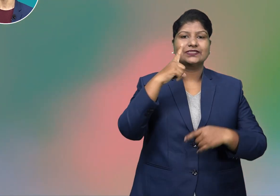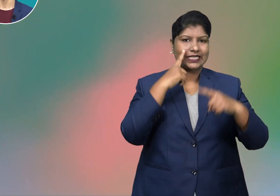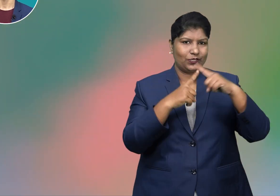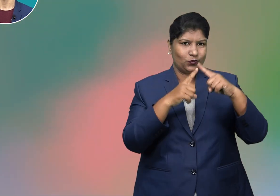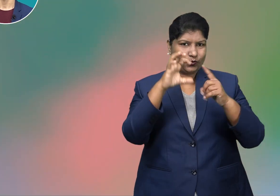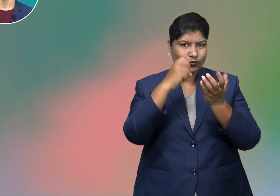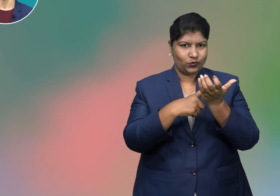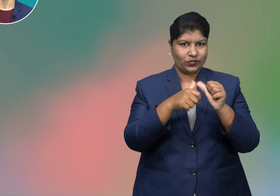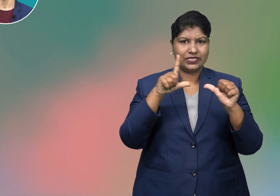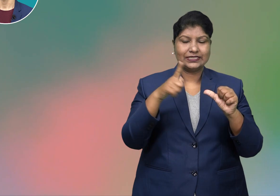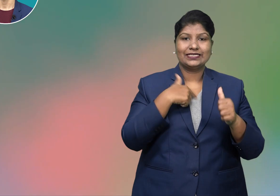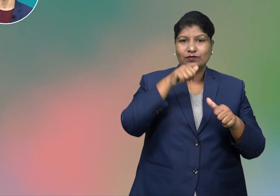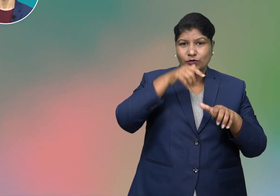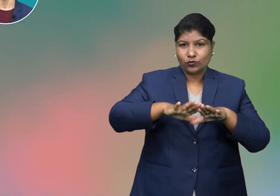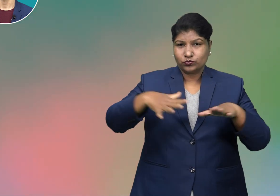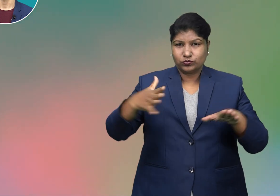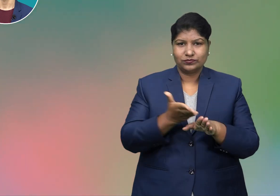Littoral,